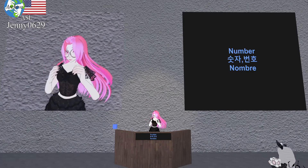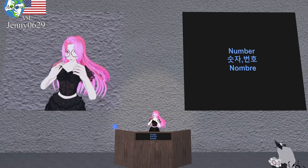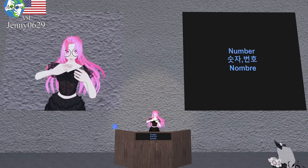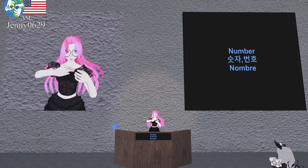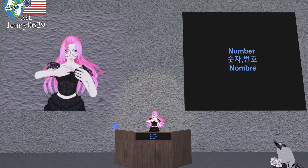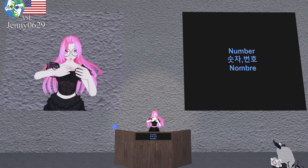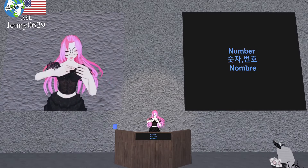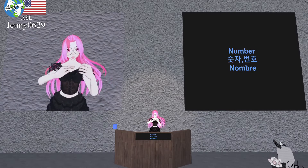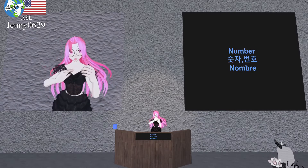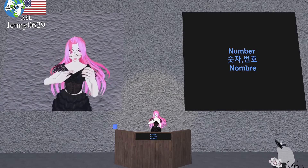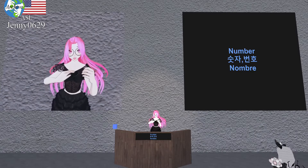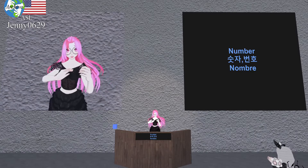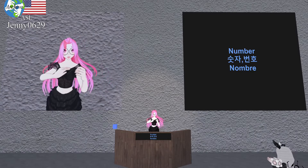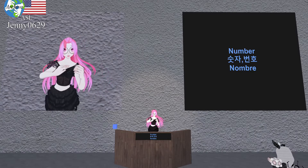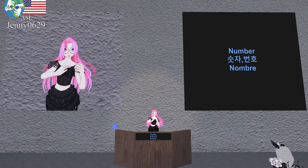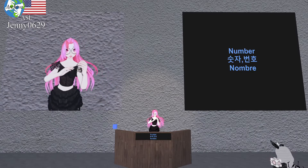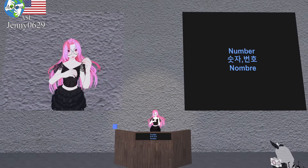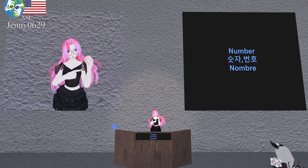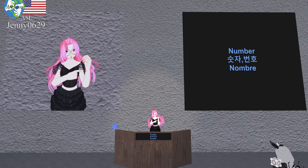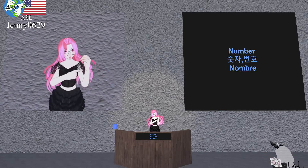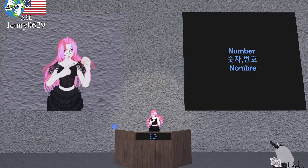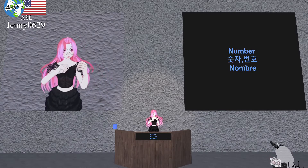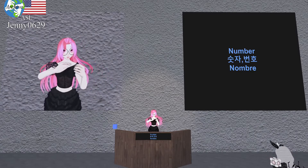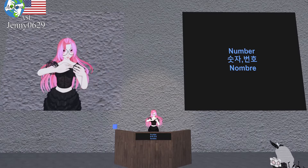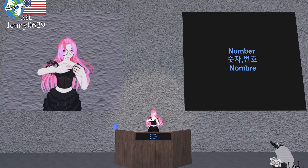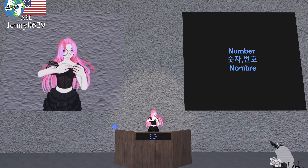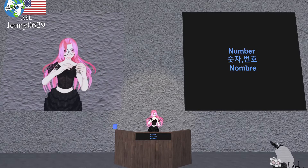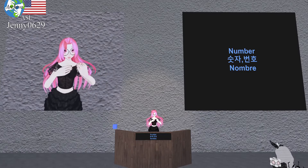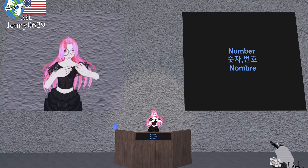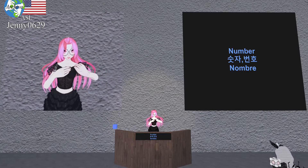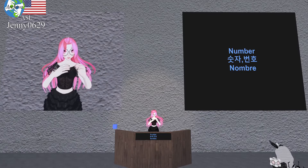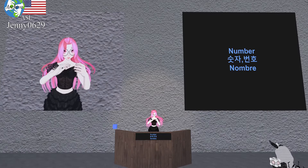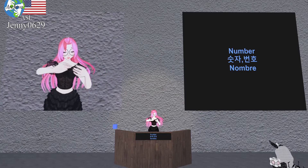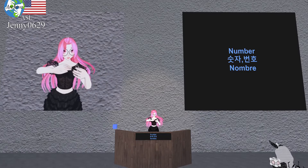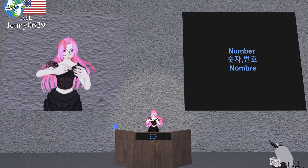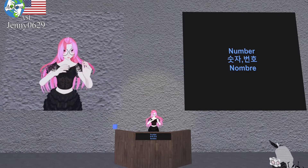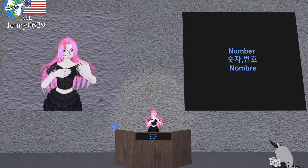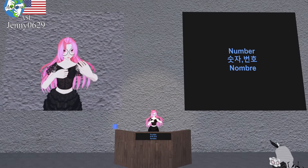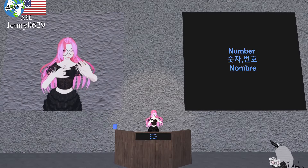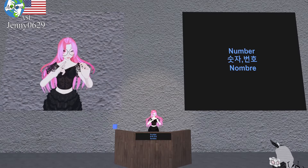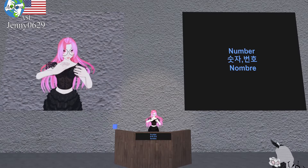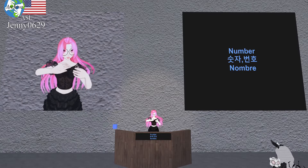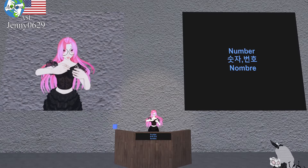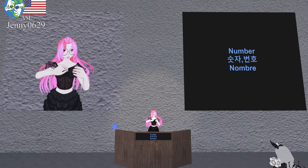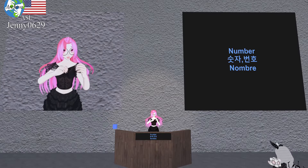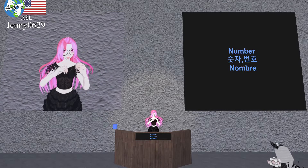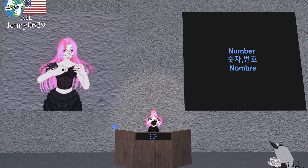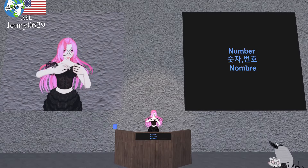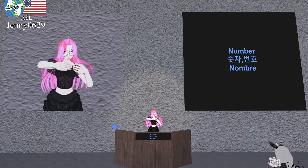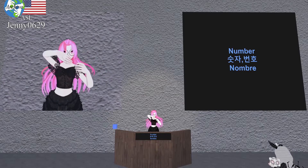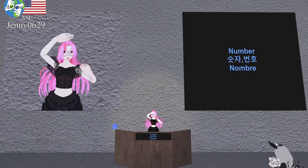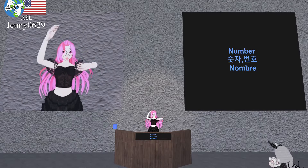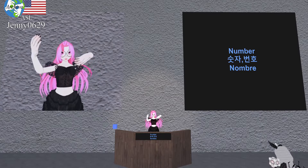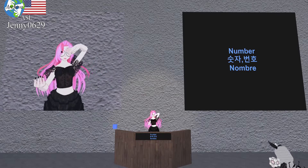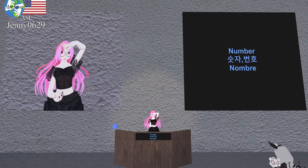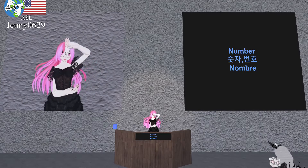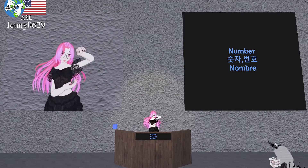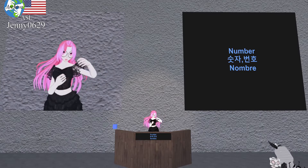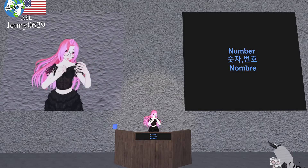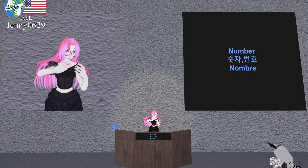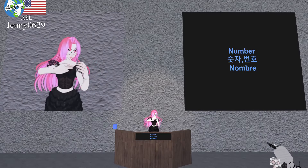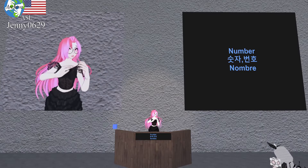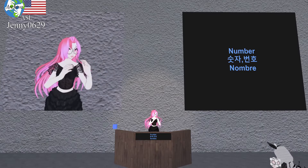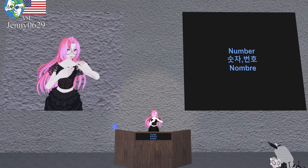Number. So you're just gonna rotate your wrists. You're pivoting them. You're not gonna be like,